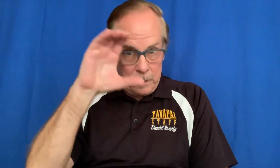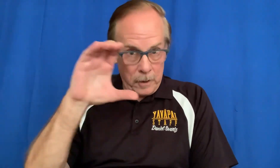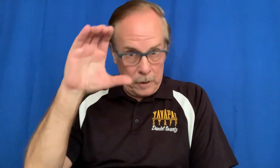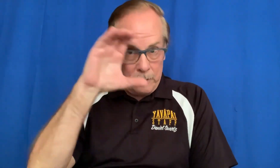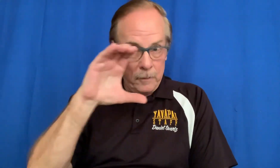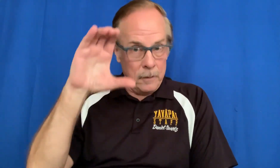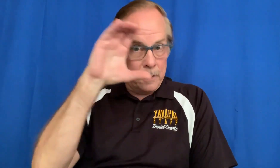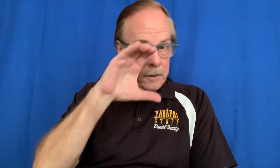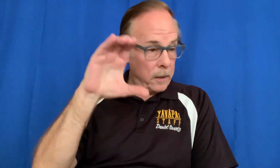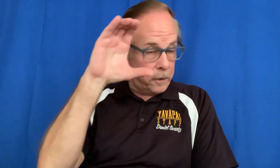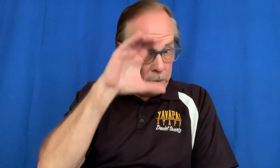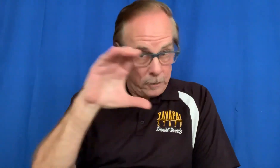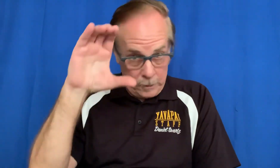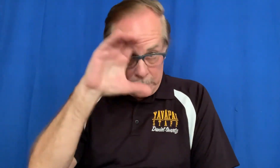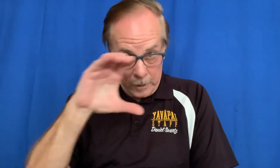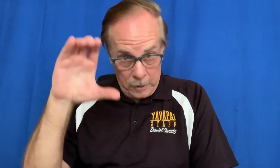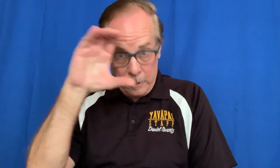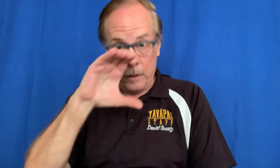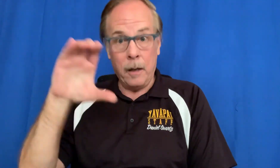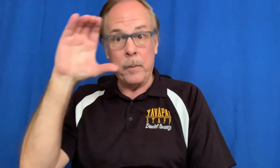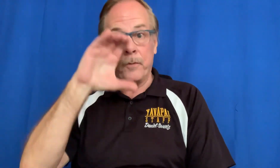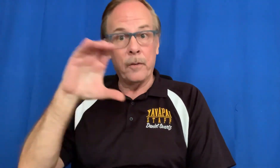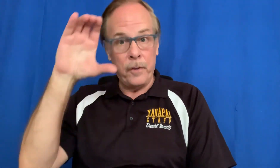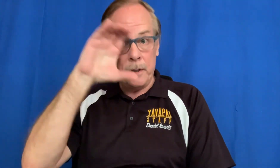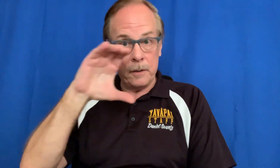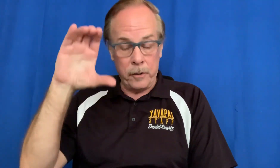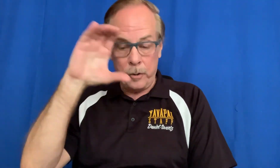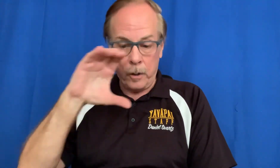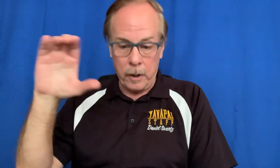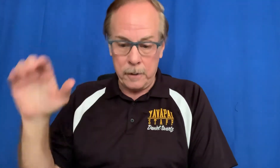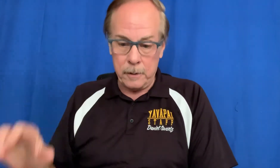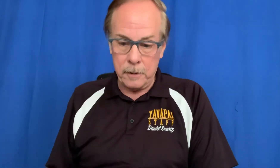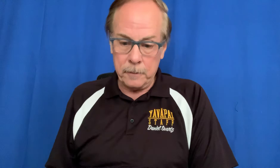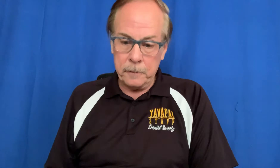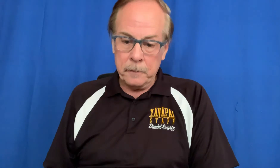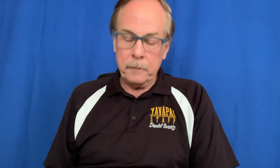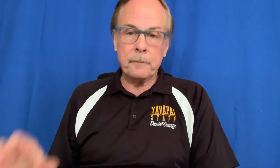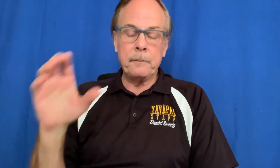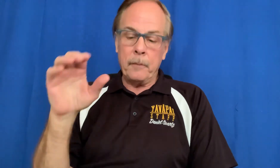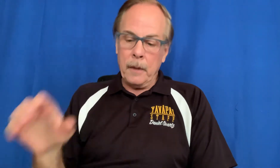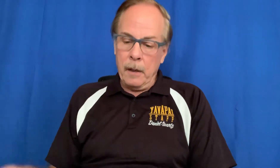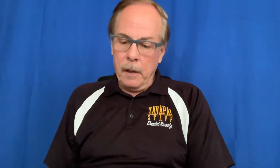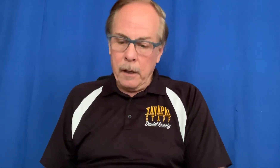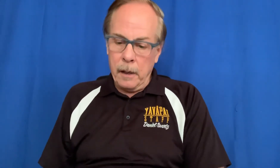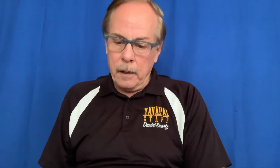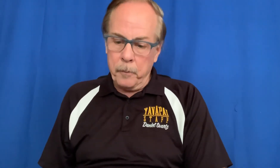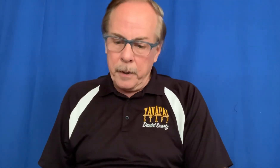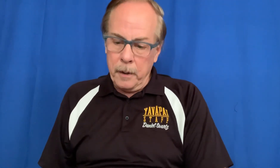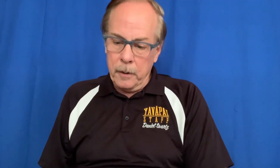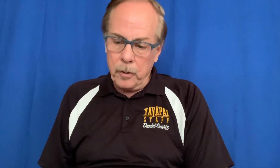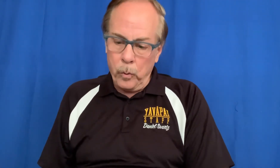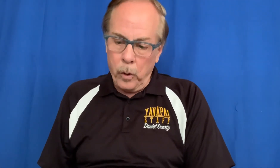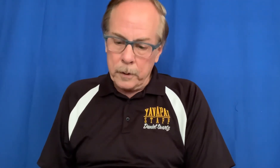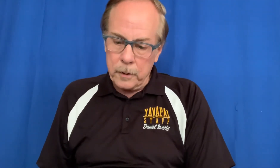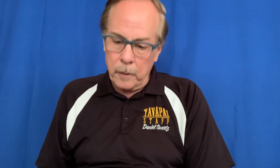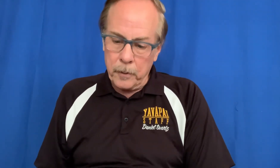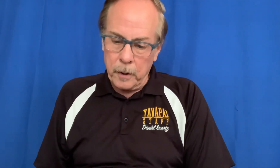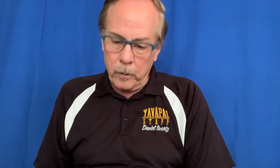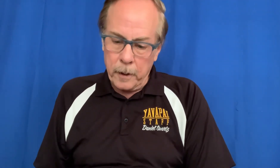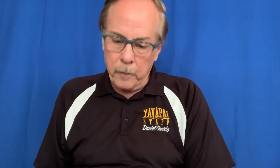sign, this sign, see, above your face, near your eyes. And B, to watch something without being